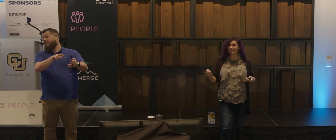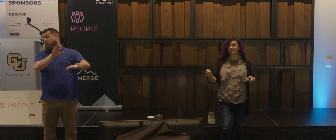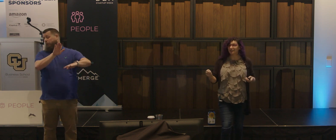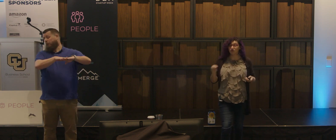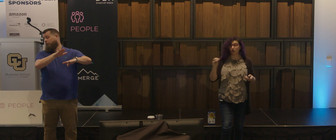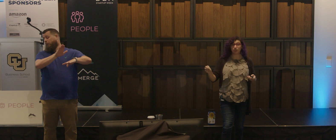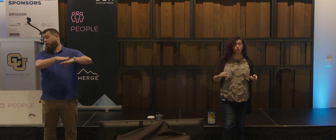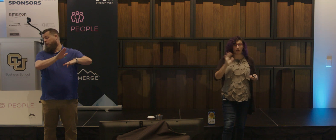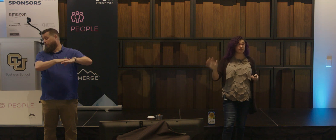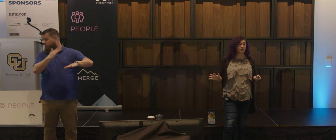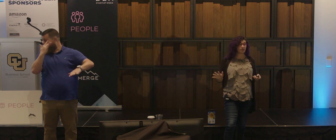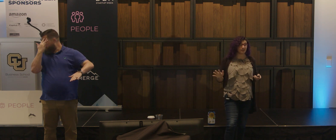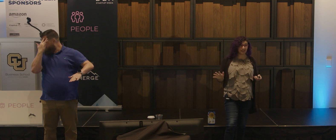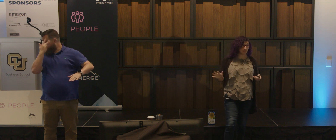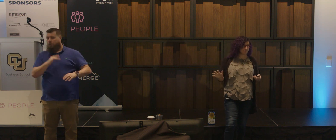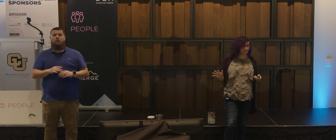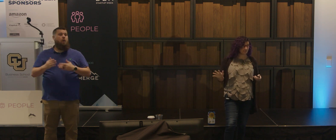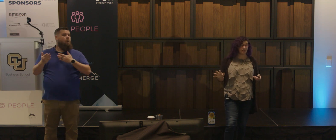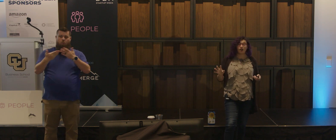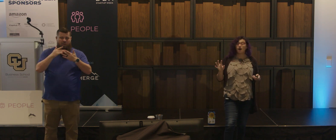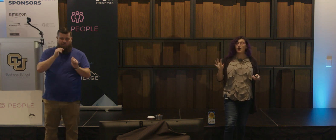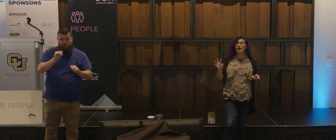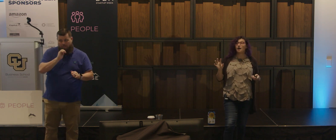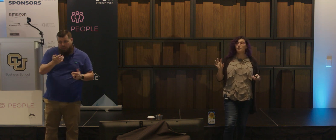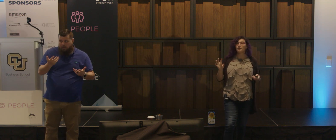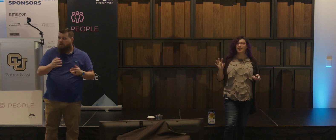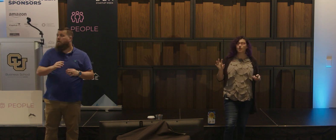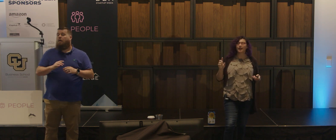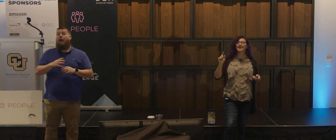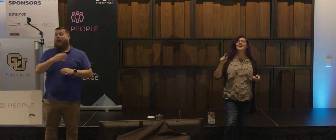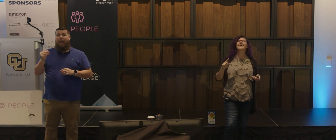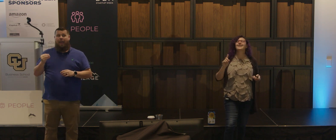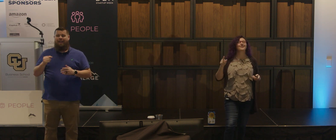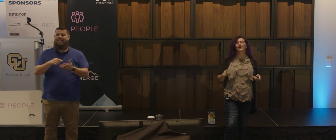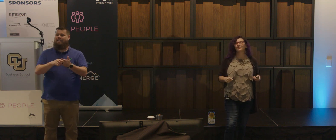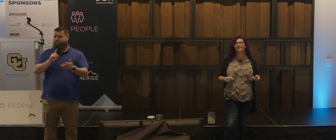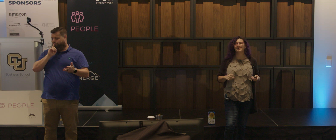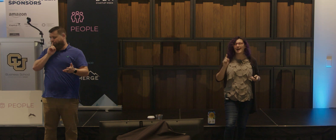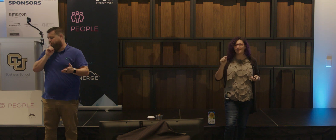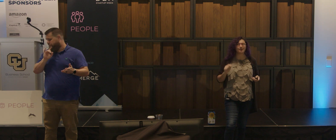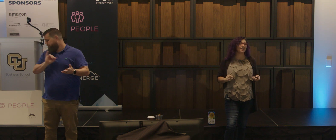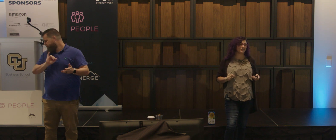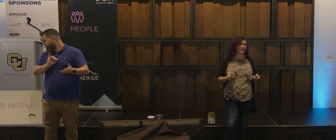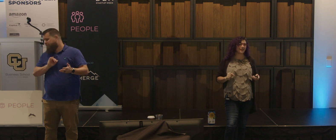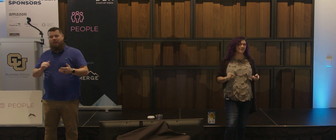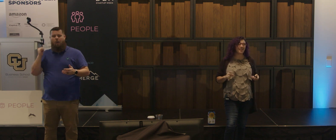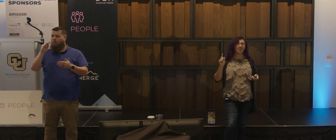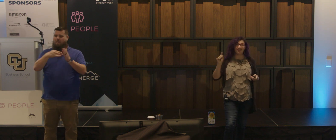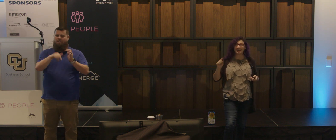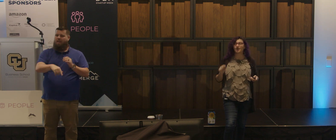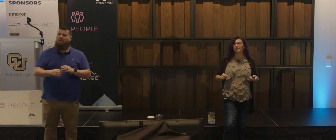flag for you, whatever that red flag is, and you went, no, I'm not applying to